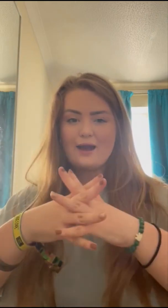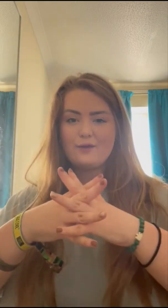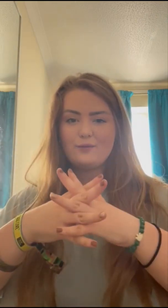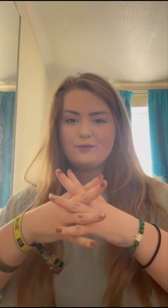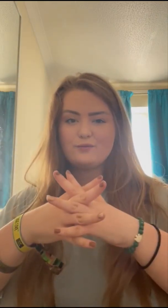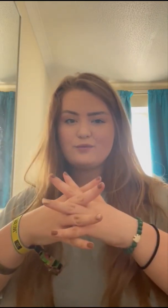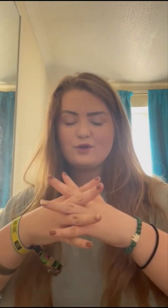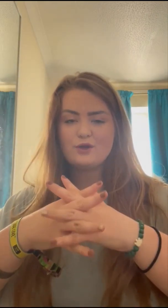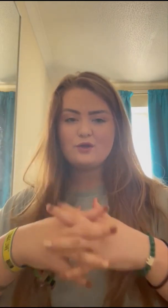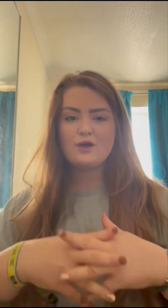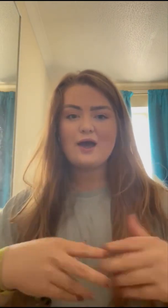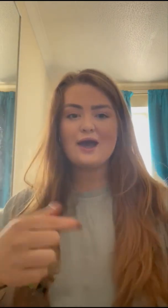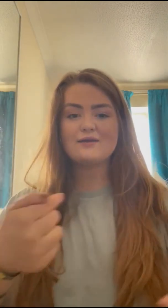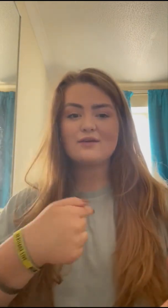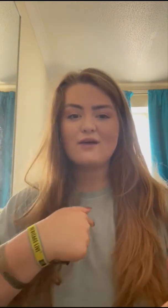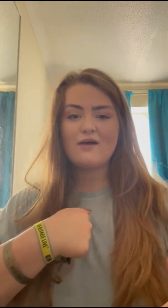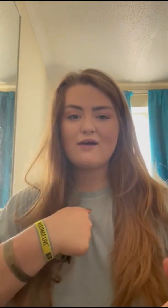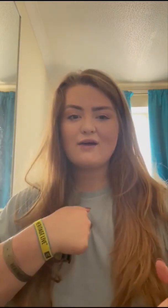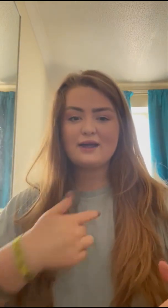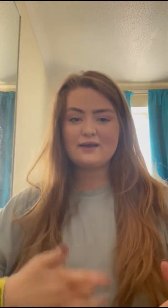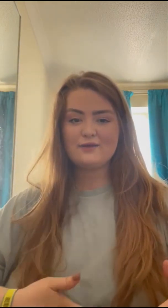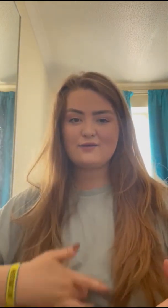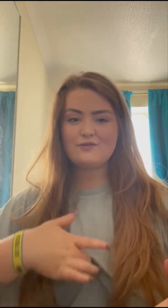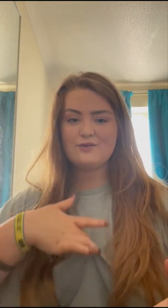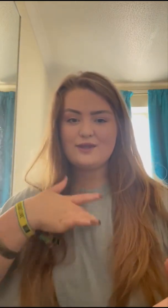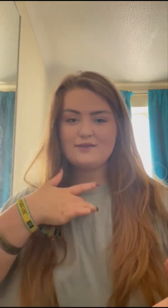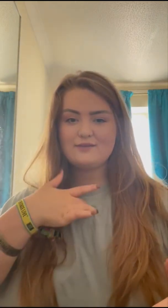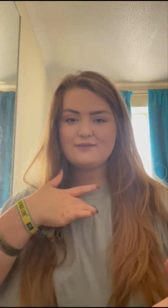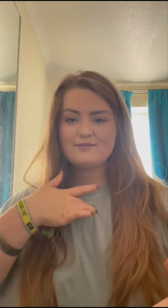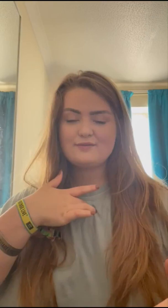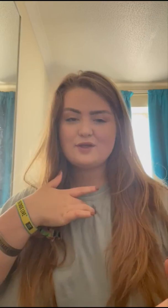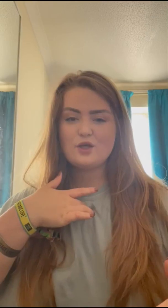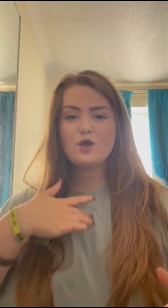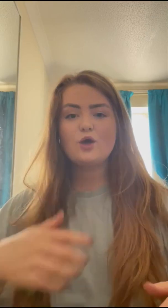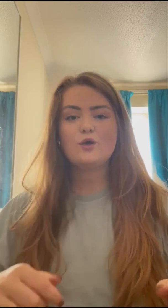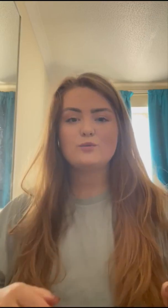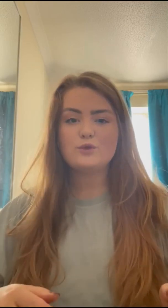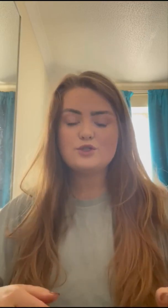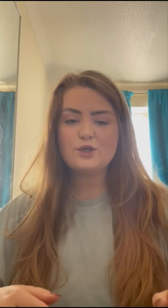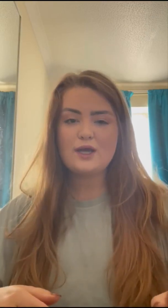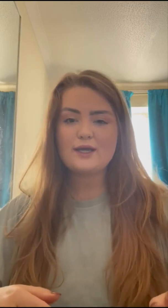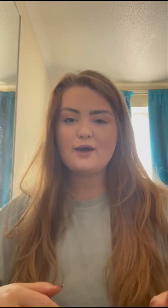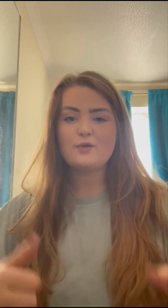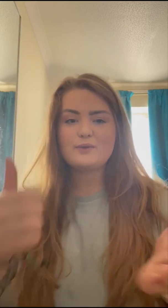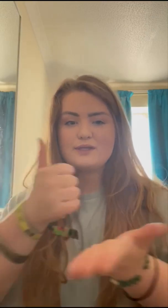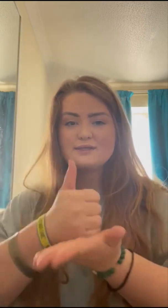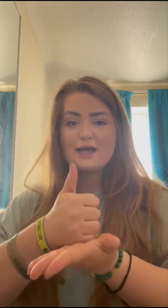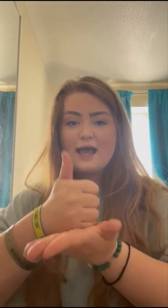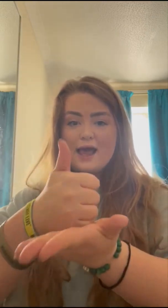how. And I feel. Would you like help is